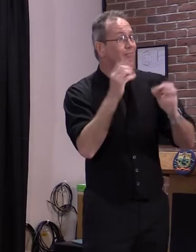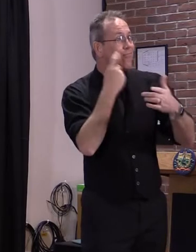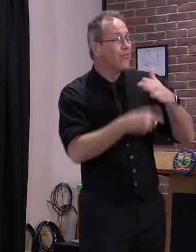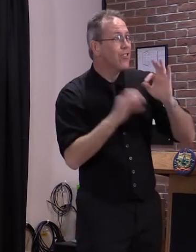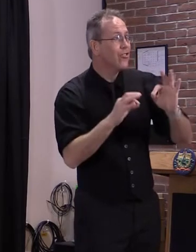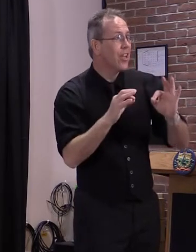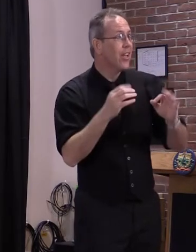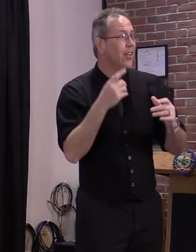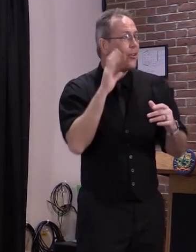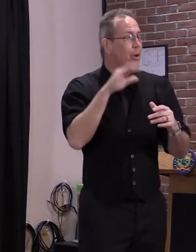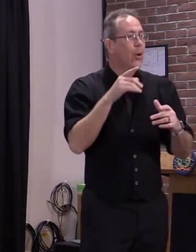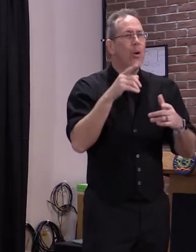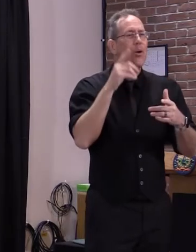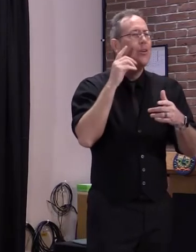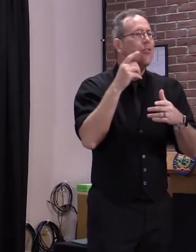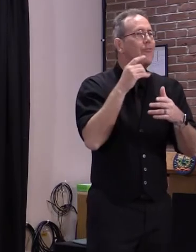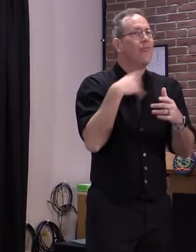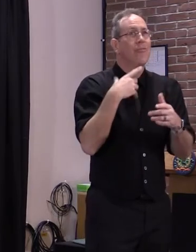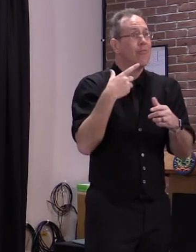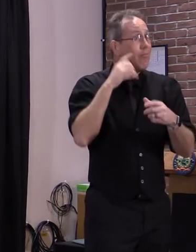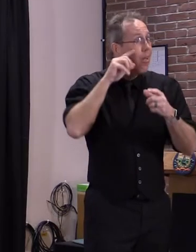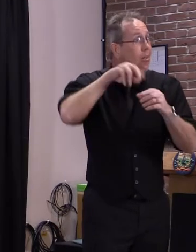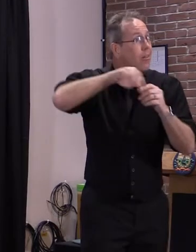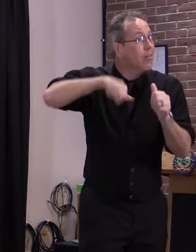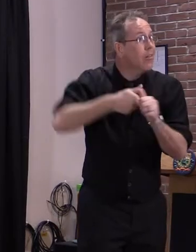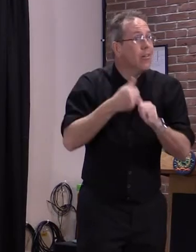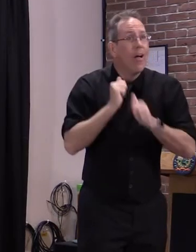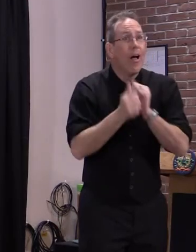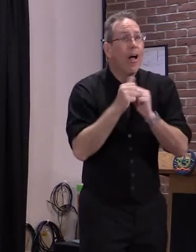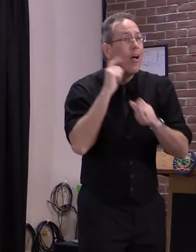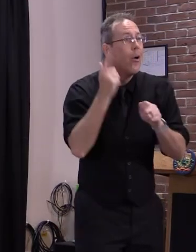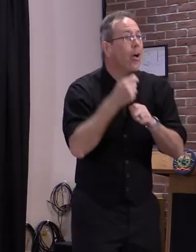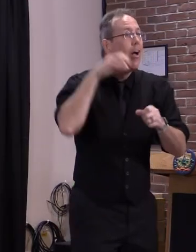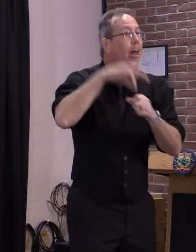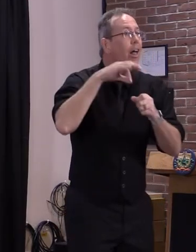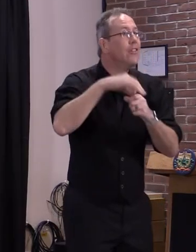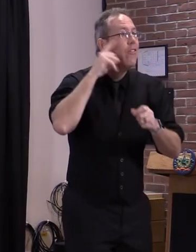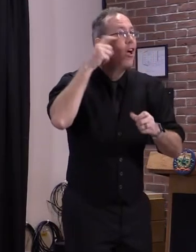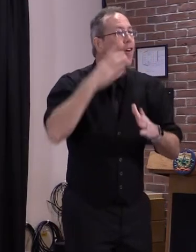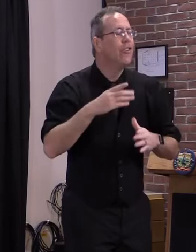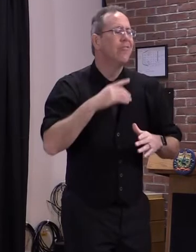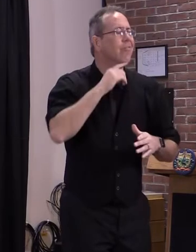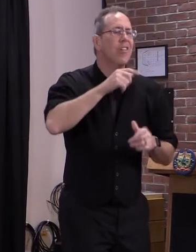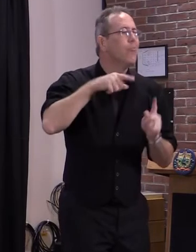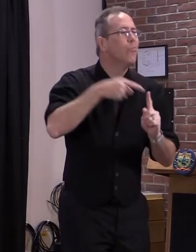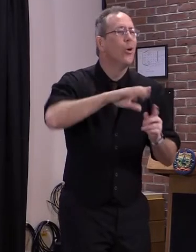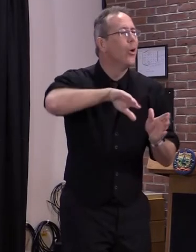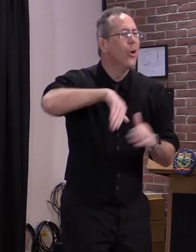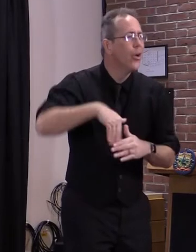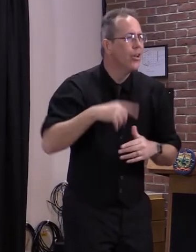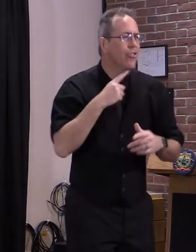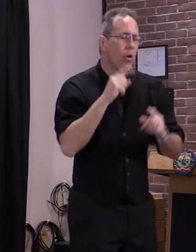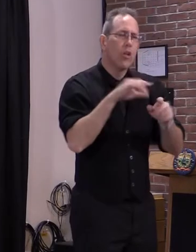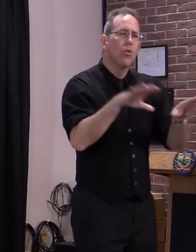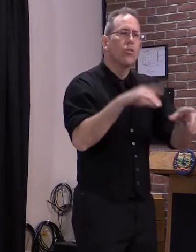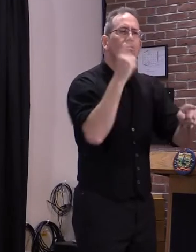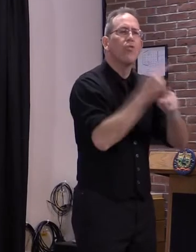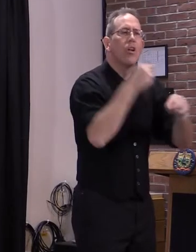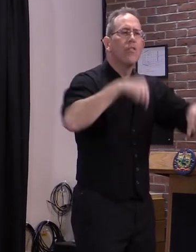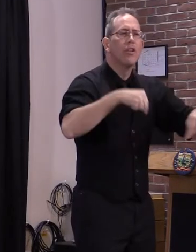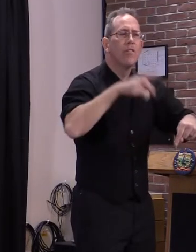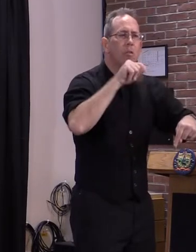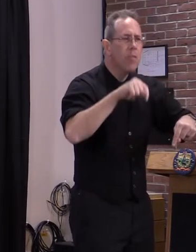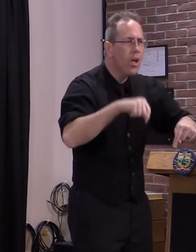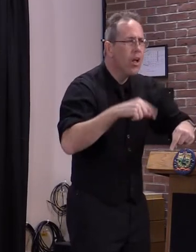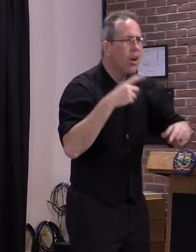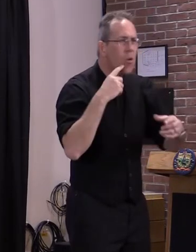people are asking for all the time. But do what's right based on the information you're receiving, and rely on